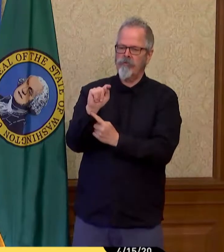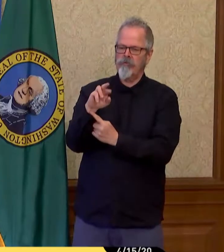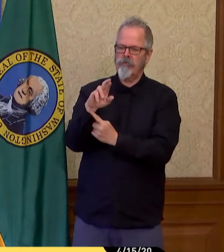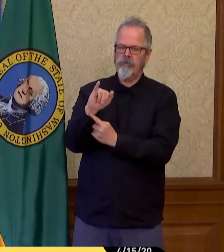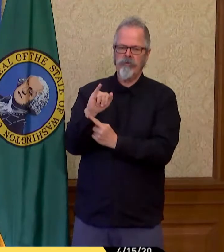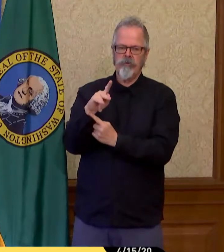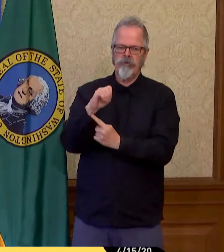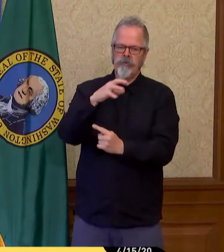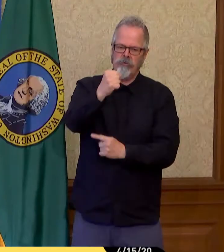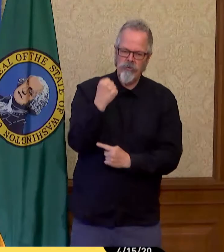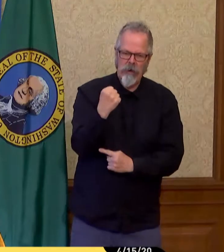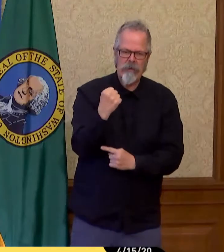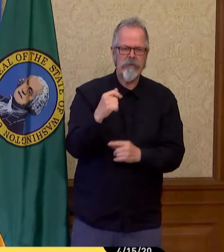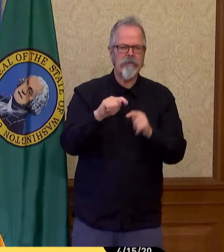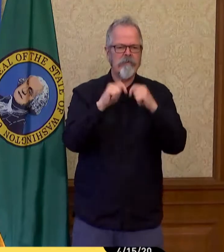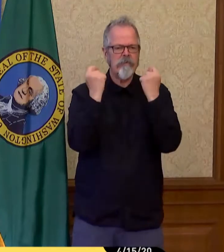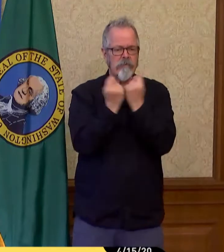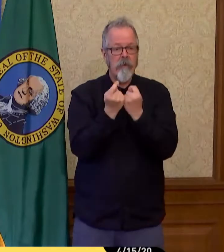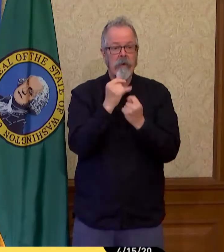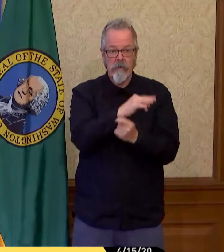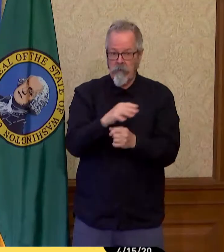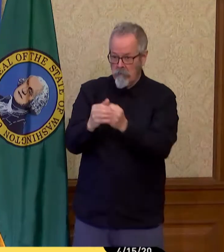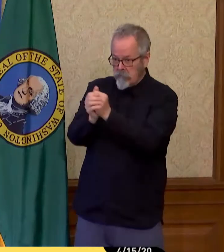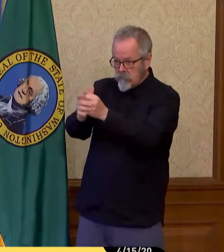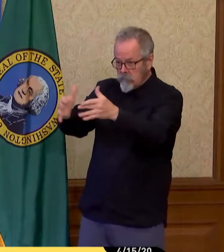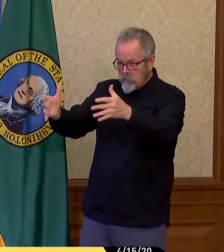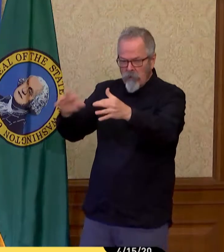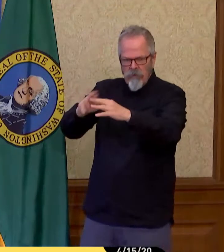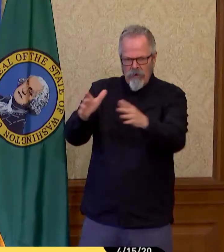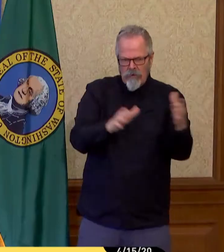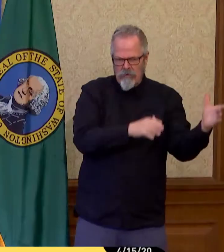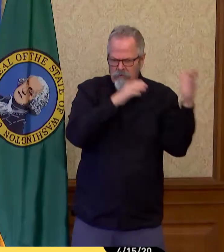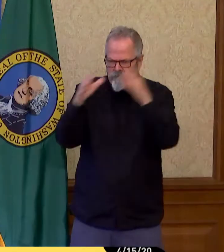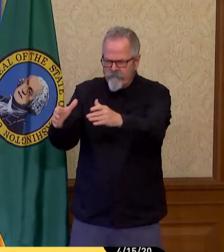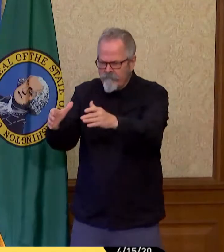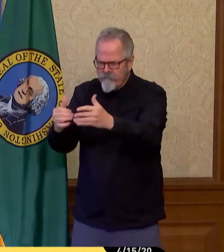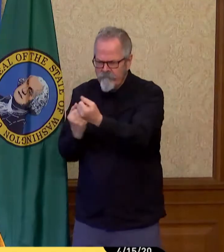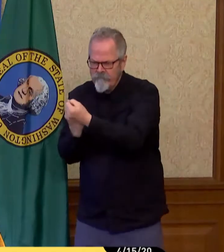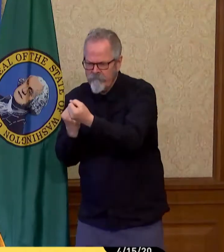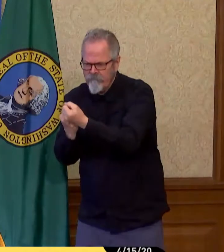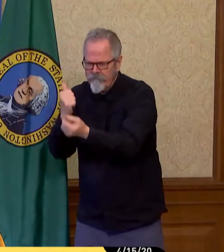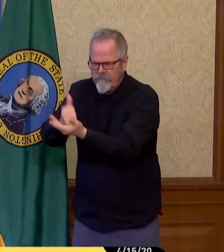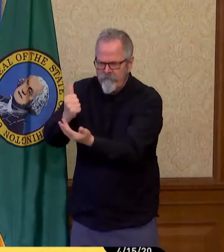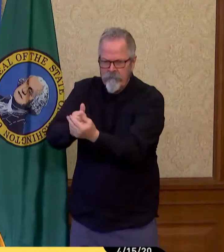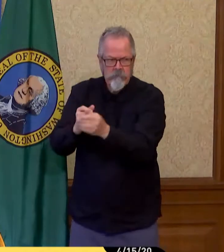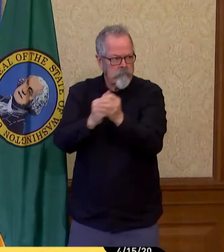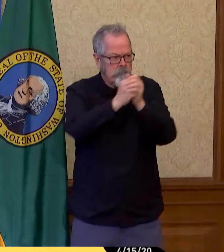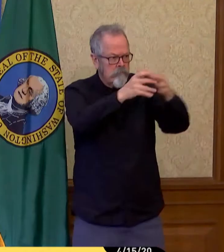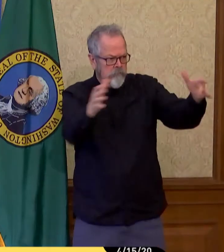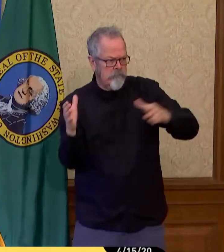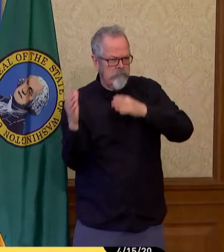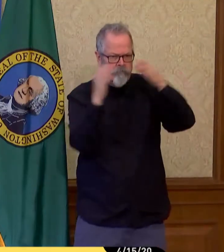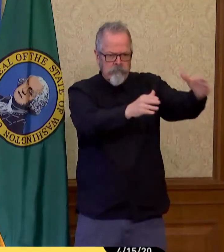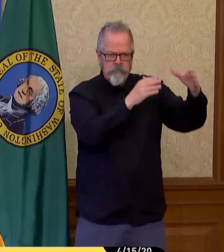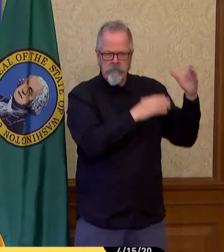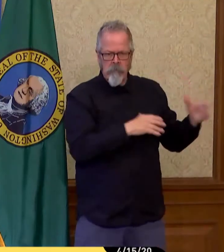test kits. So we're getting some good work with the federal government, and we trust that's going to continue. I'll just close on this